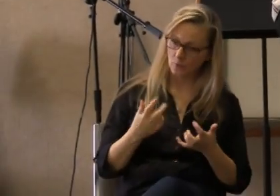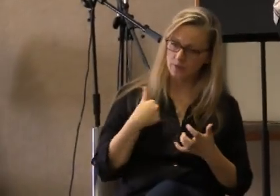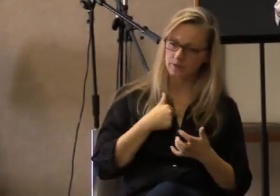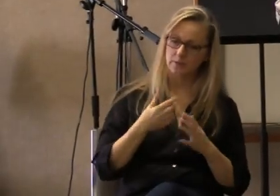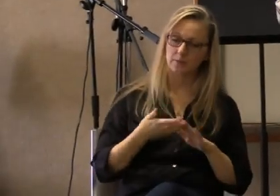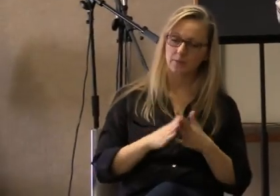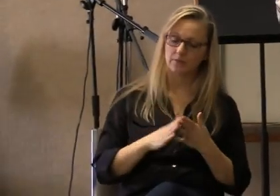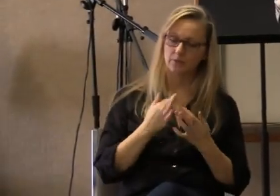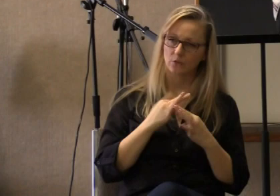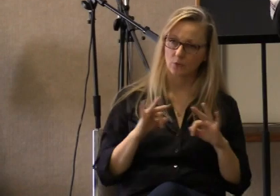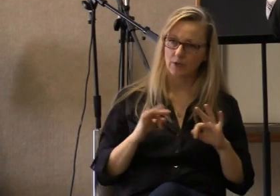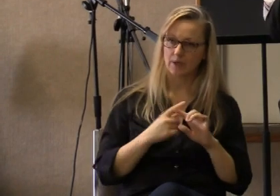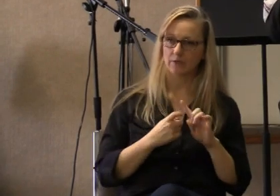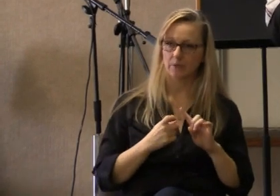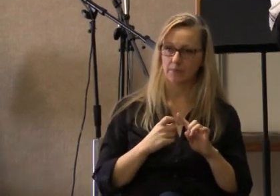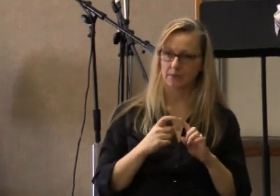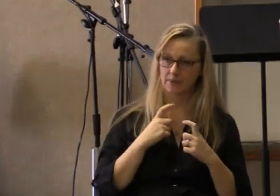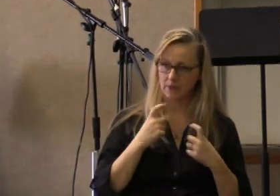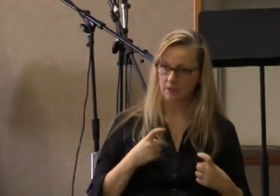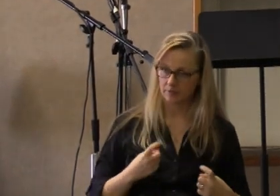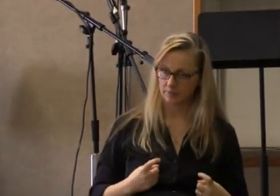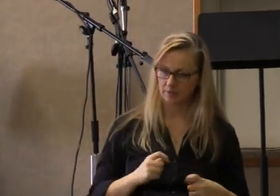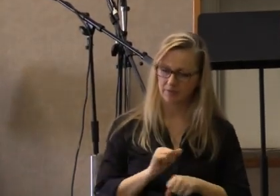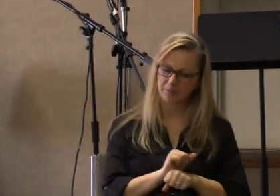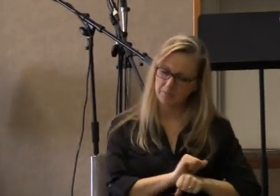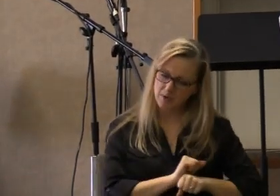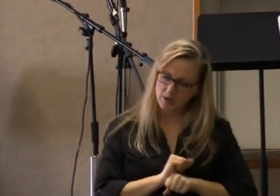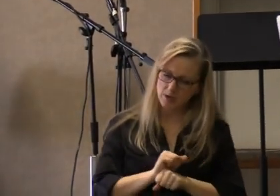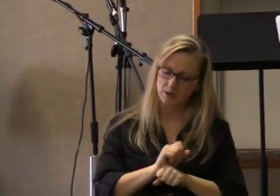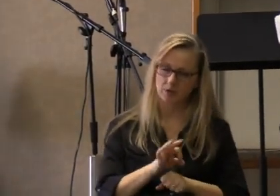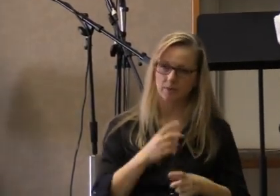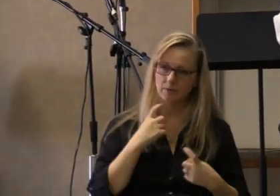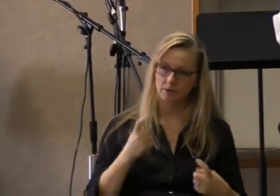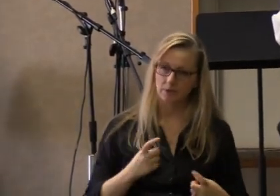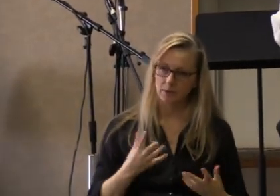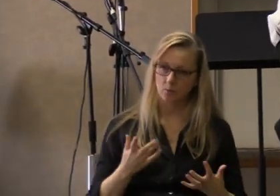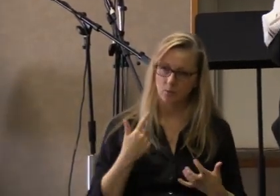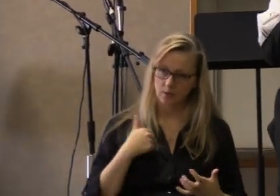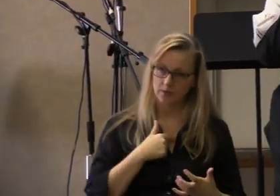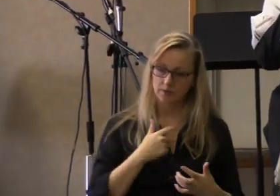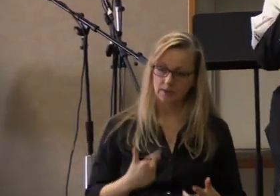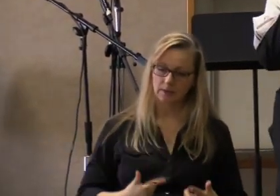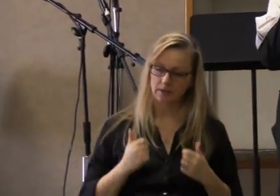of sin and wants us eternally with him.